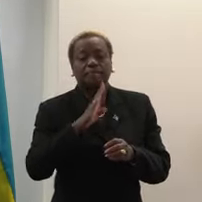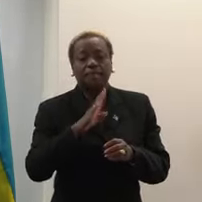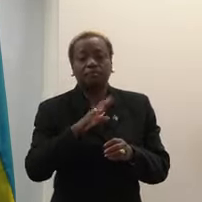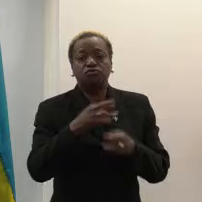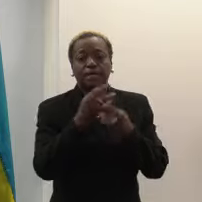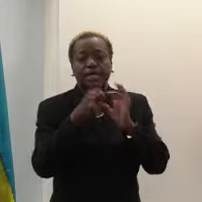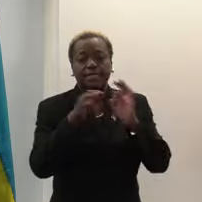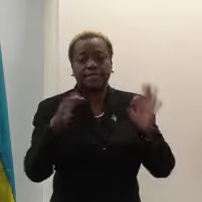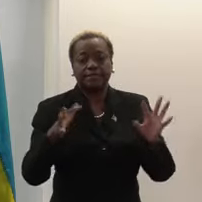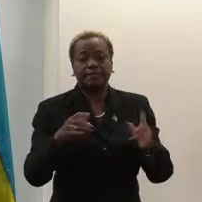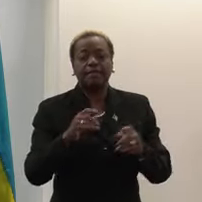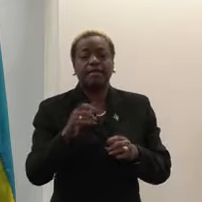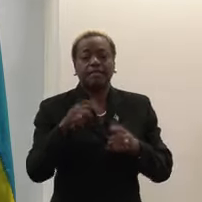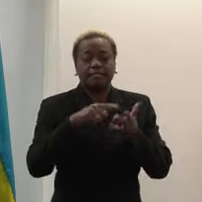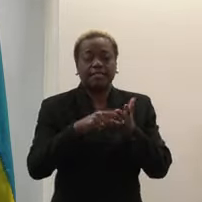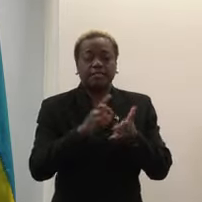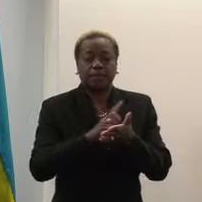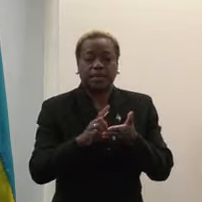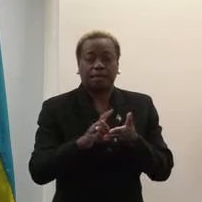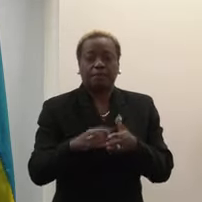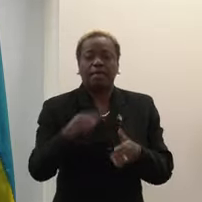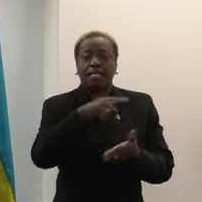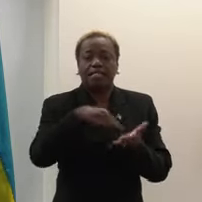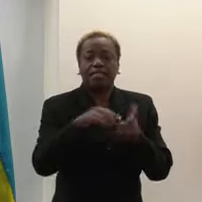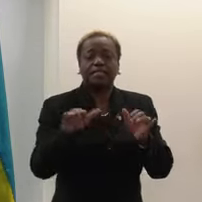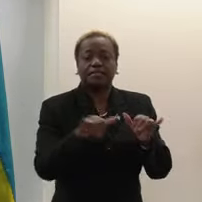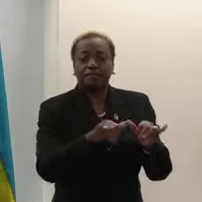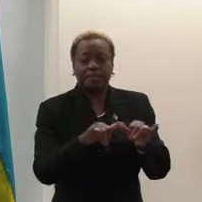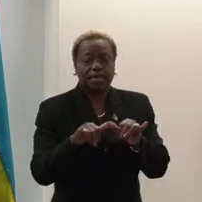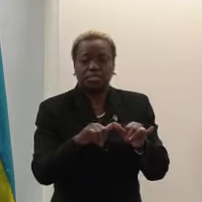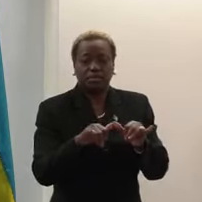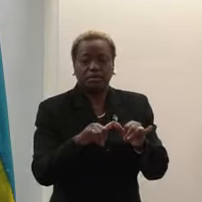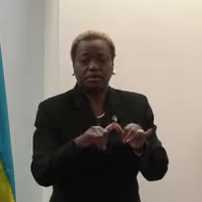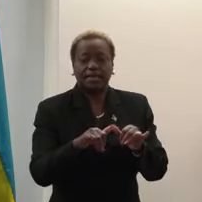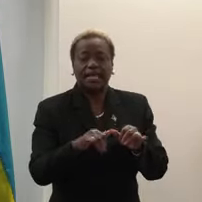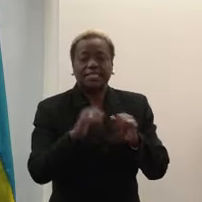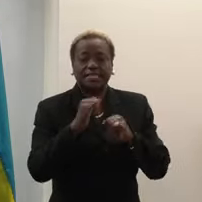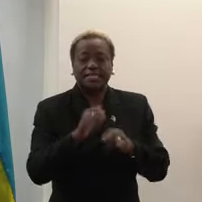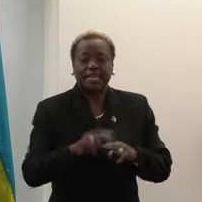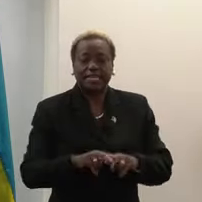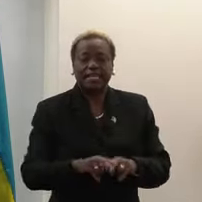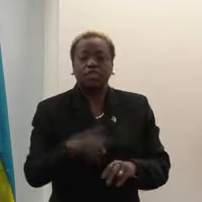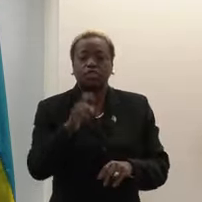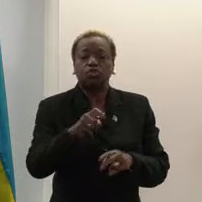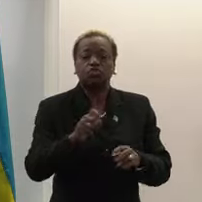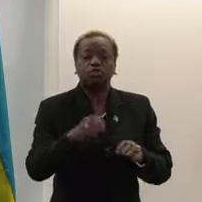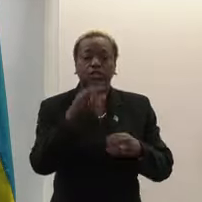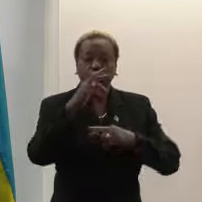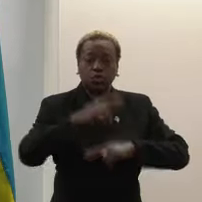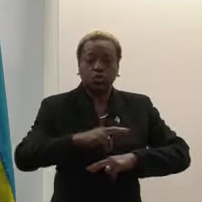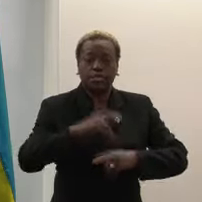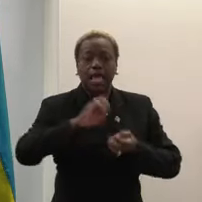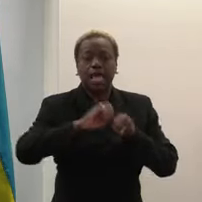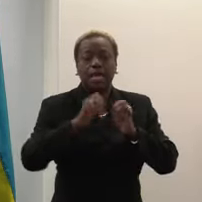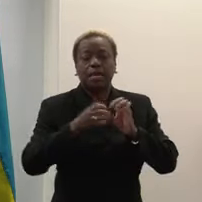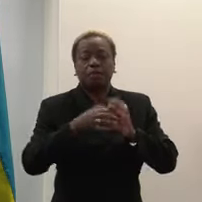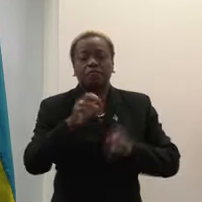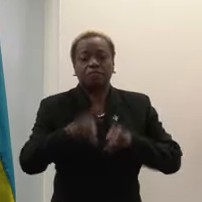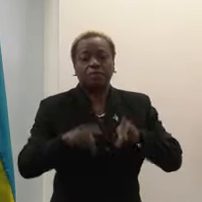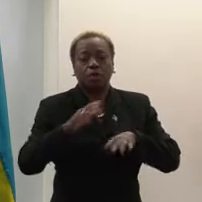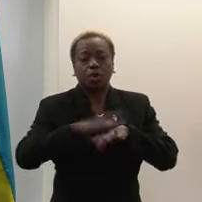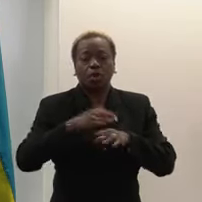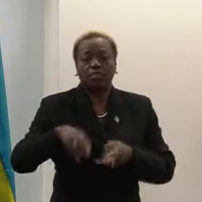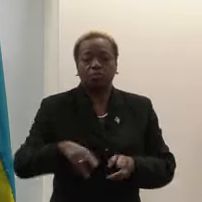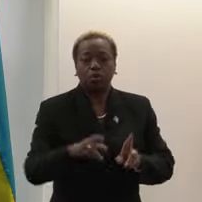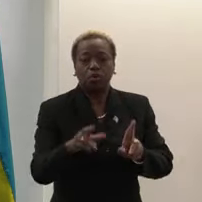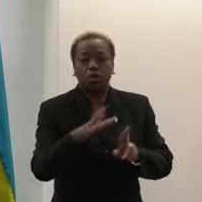week. This measure is intended to reduce the number of people on the road and to reduce